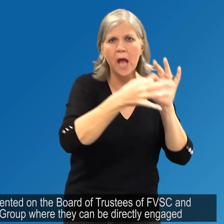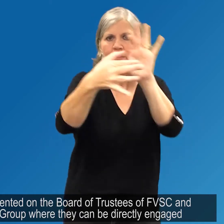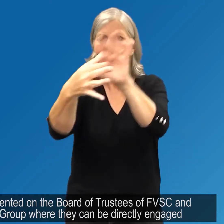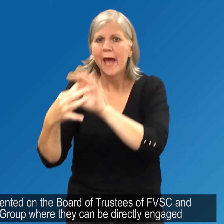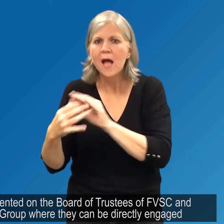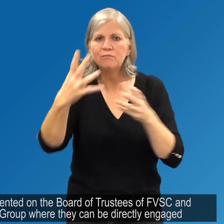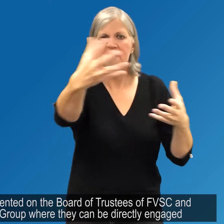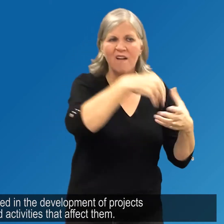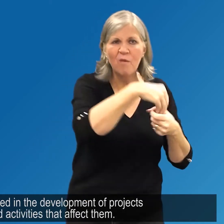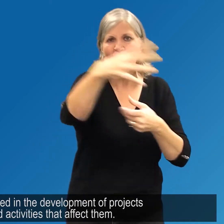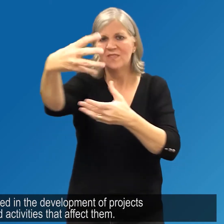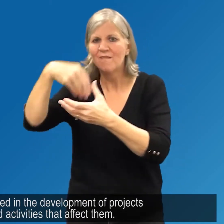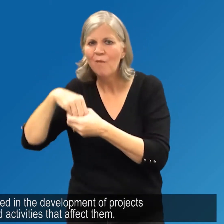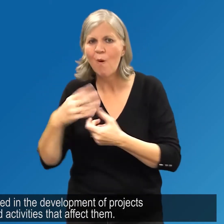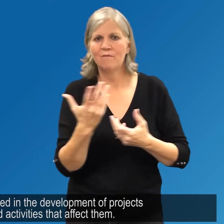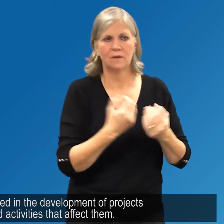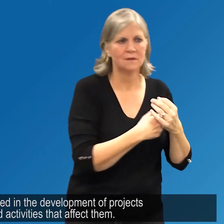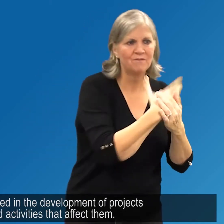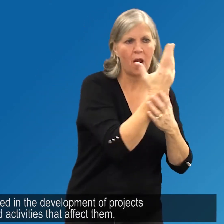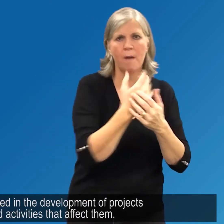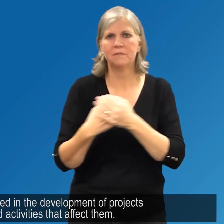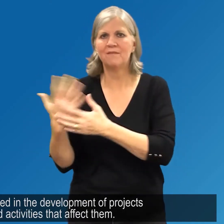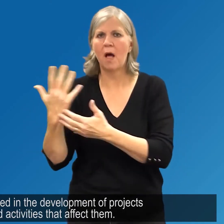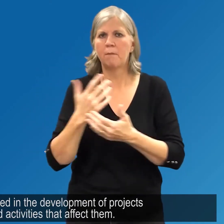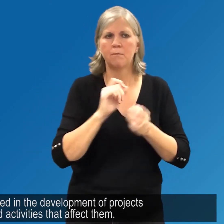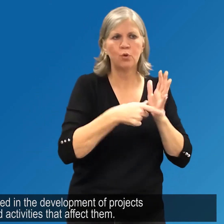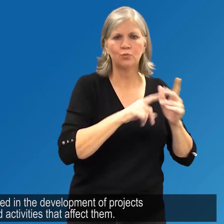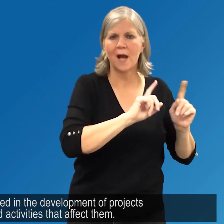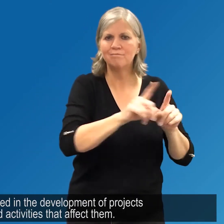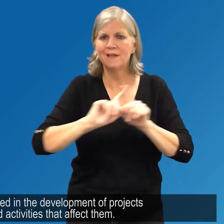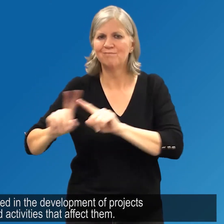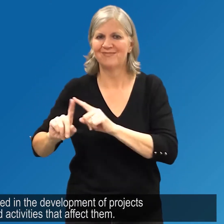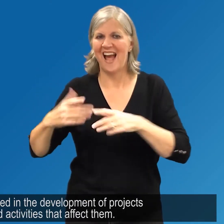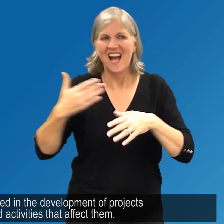engaged and involved in the development of projects and activities that affect them.